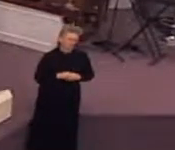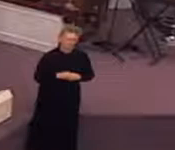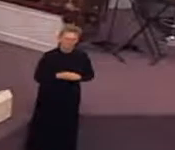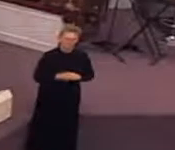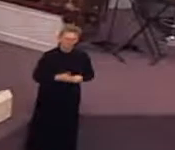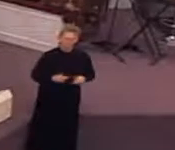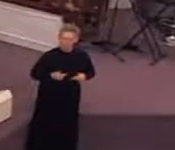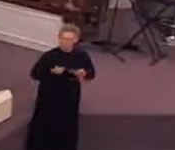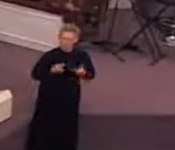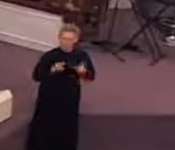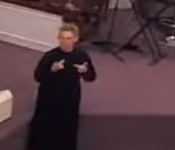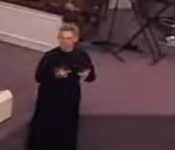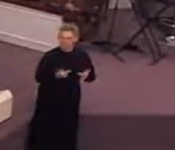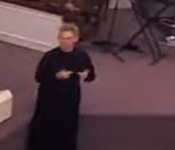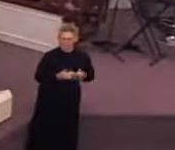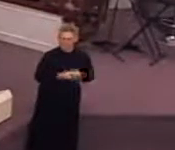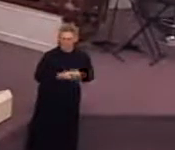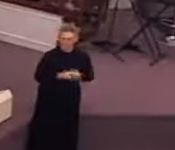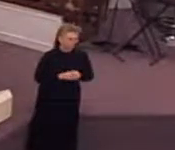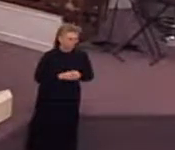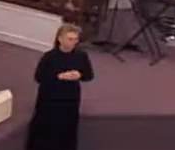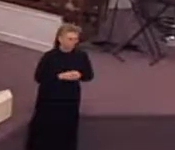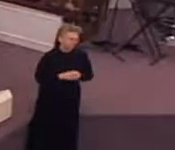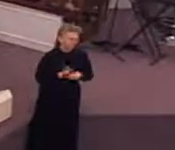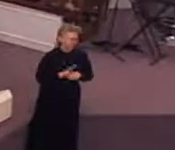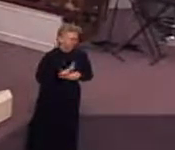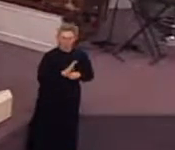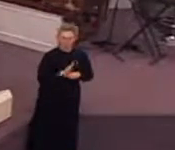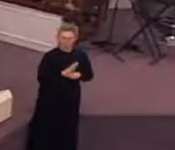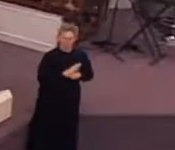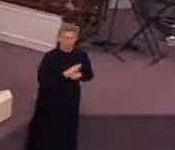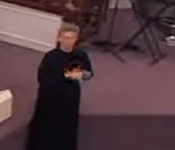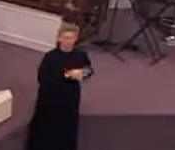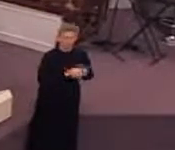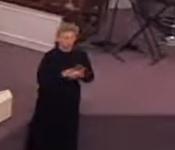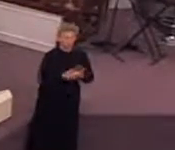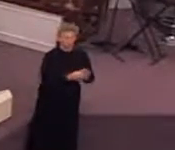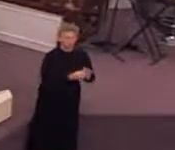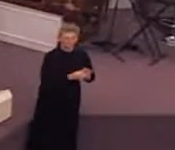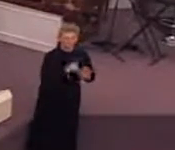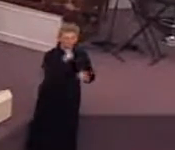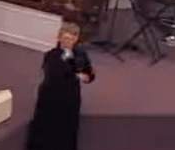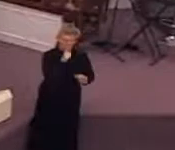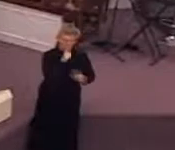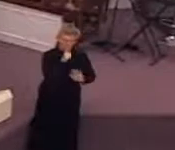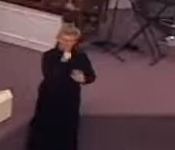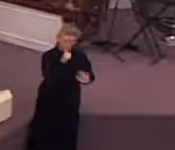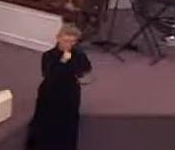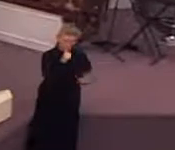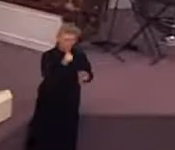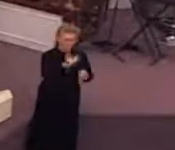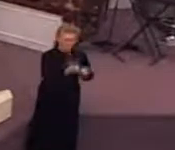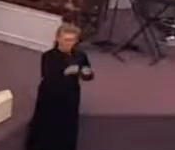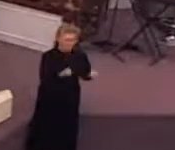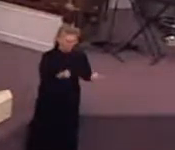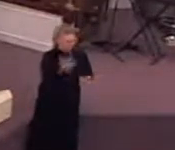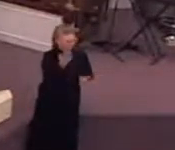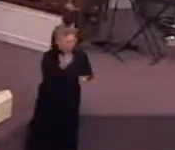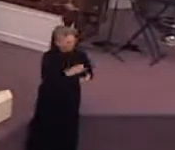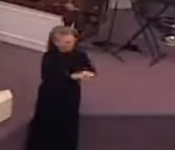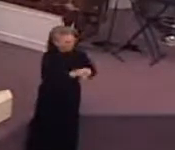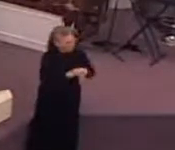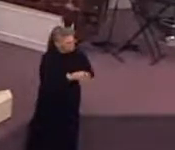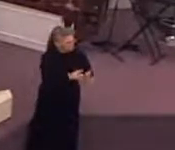Life is being lived in the fast lane, and unity has suffered as a result of it. You know why? Unity